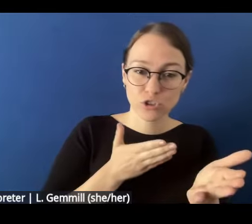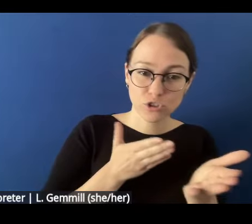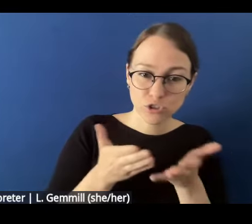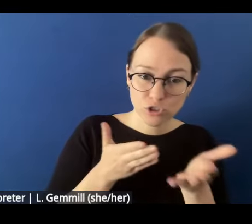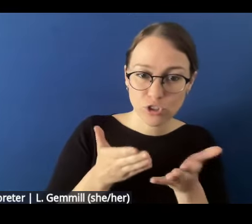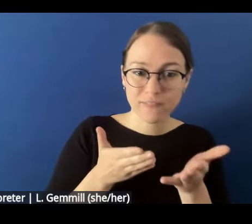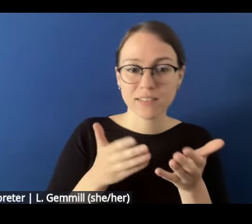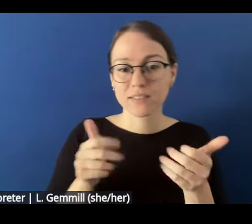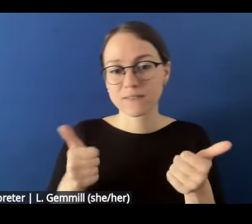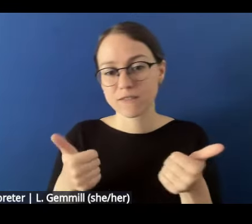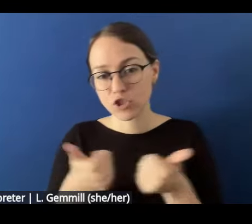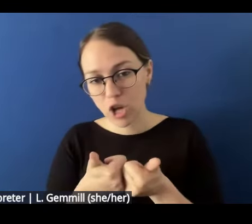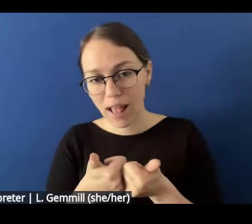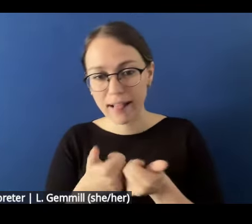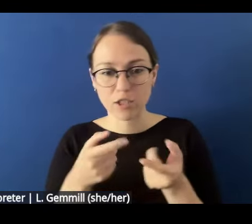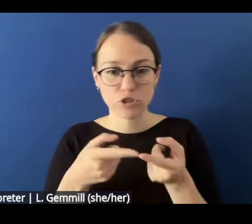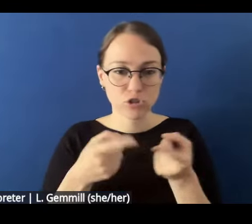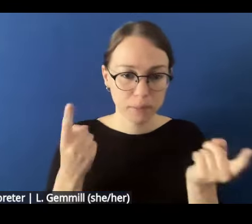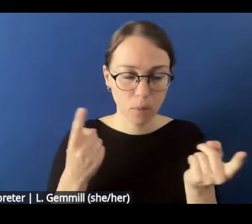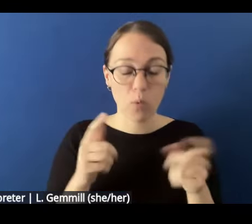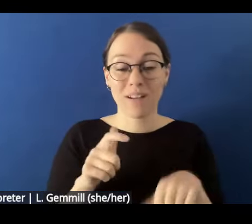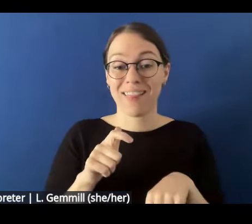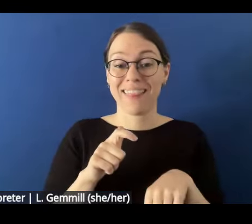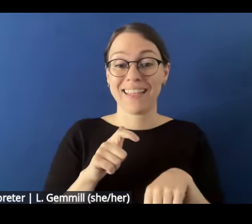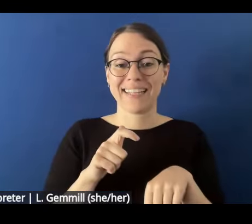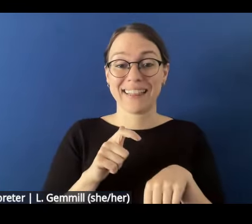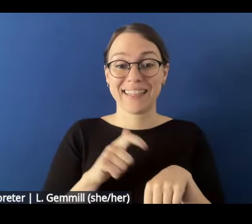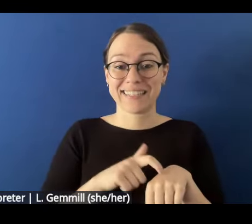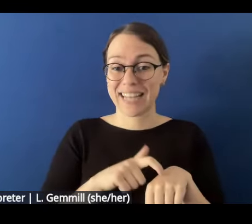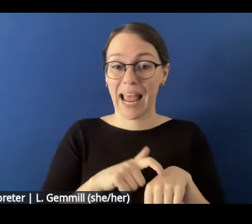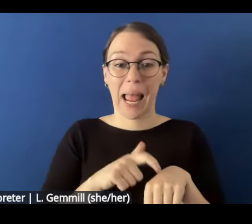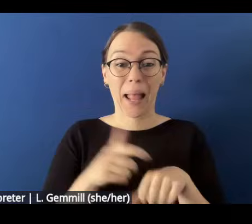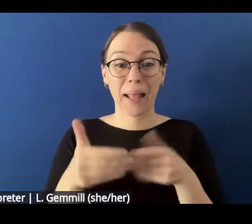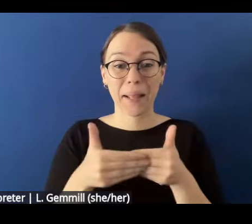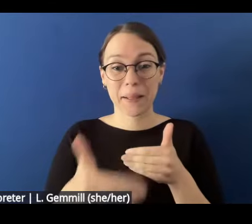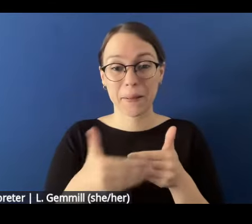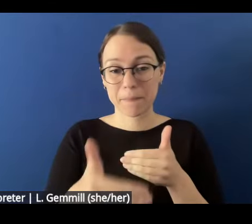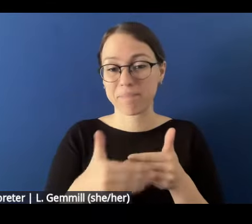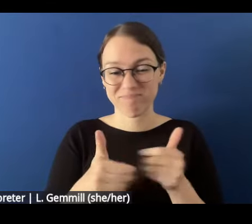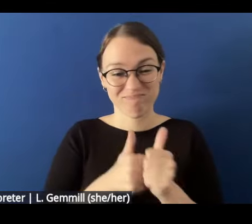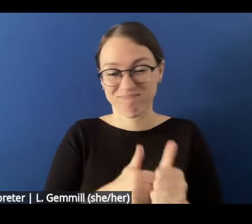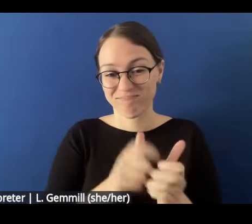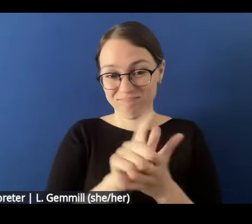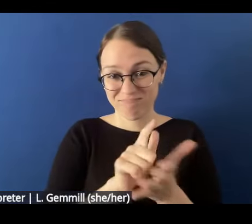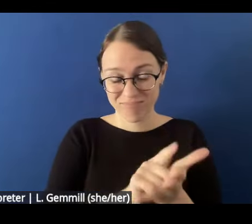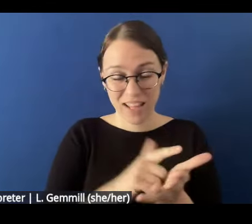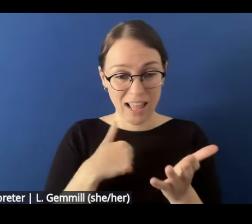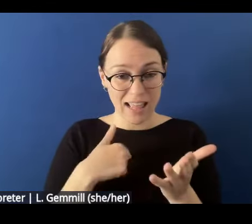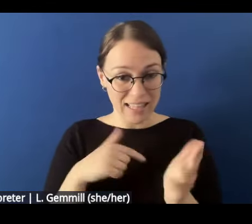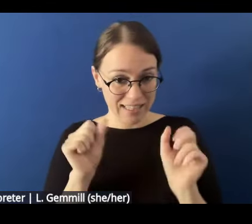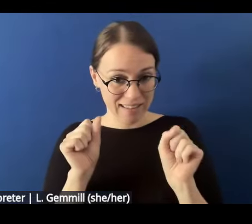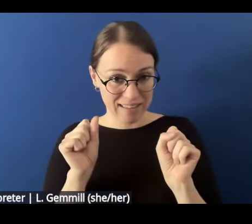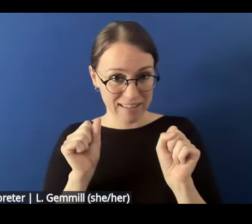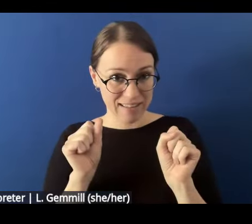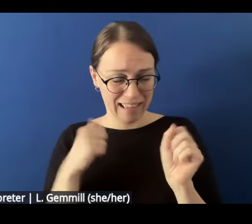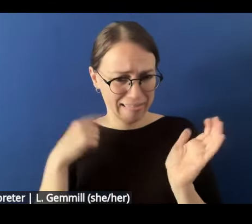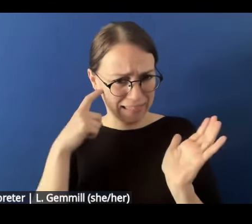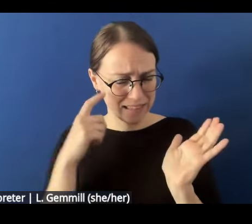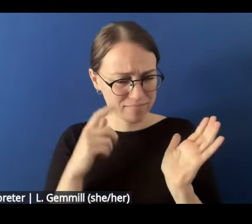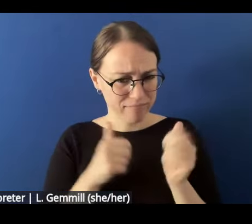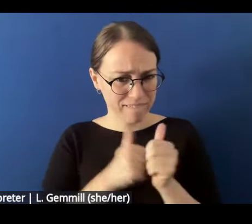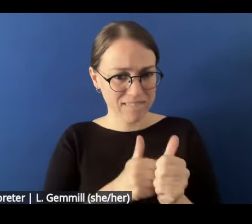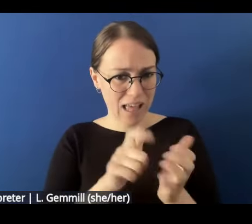the time for challenges is statutory. Can we make that, I believe it is, yeah. So can